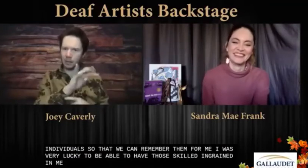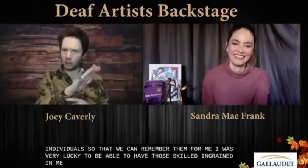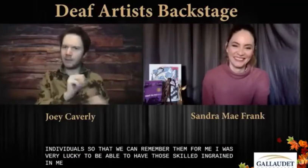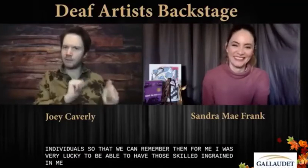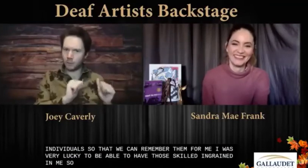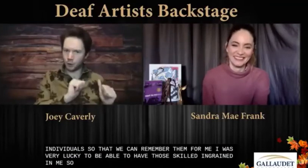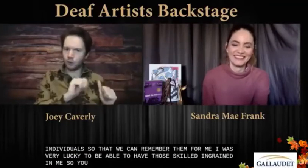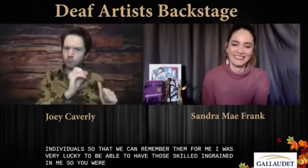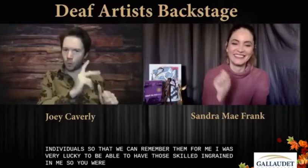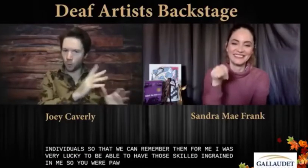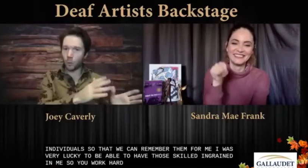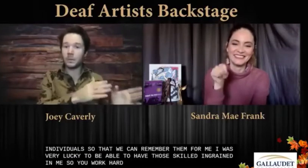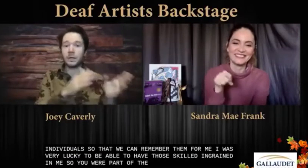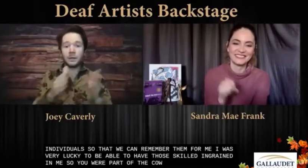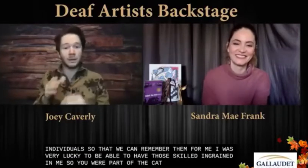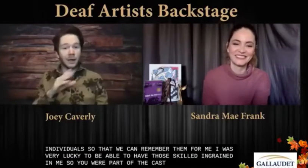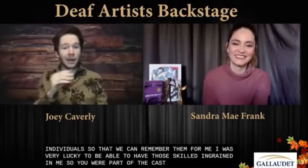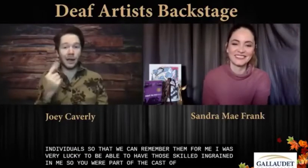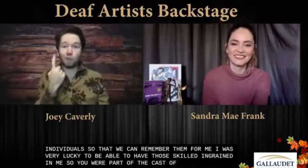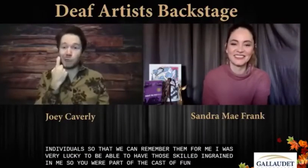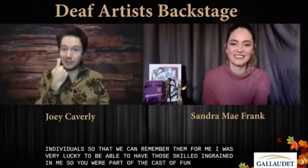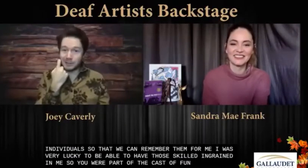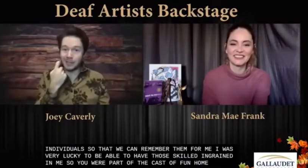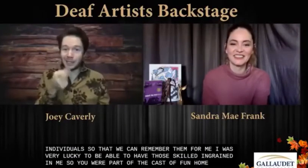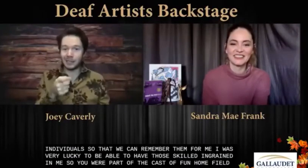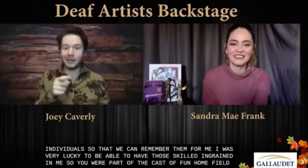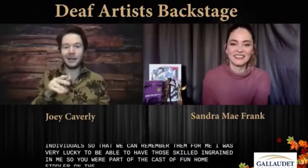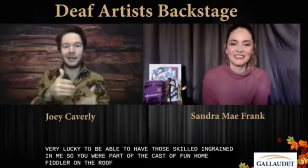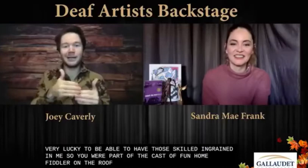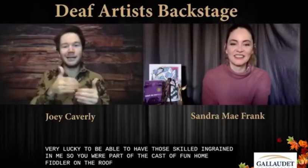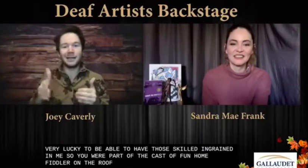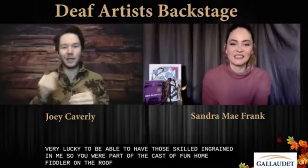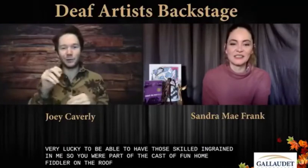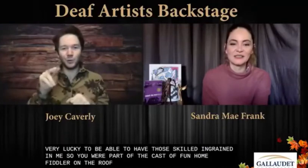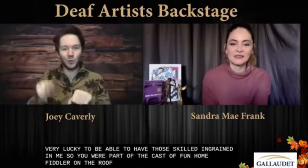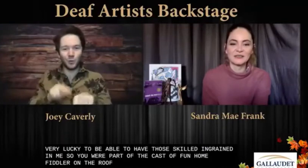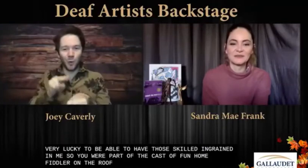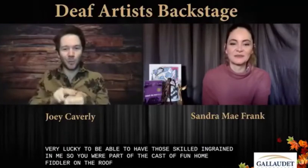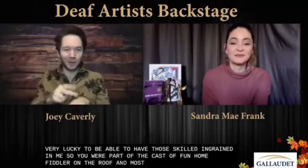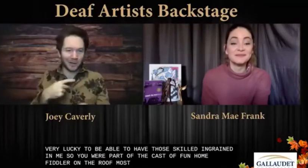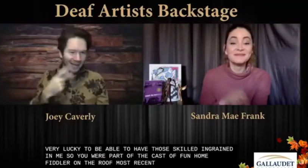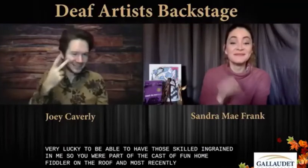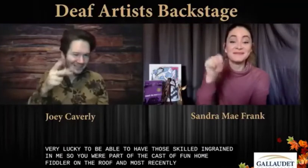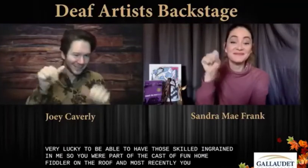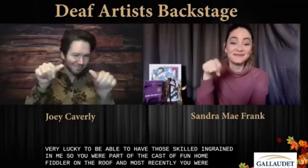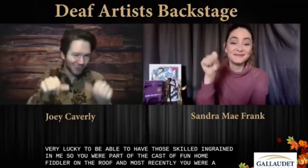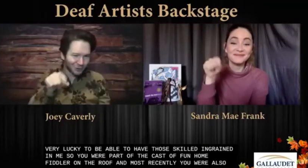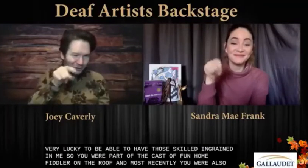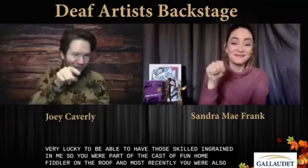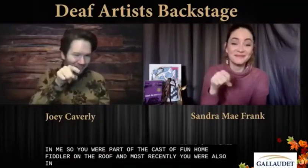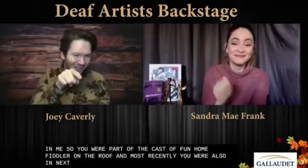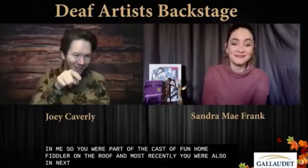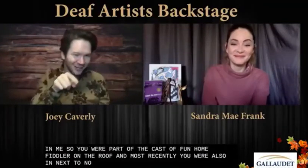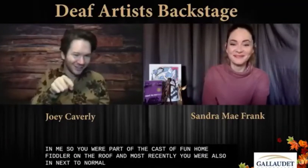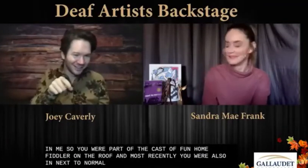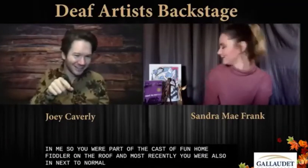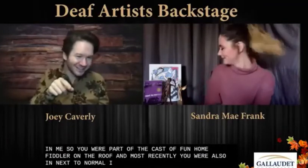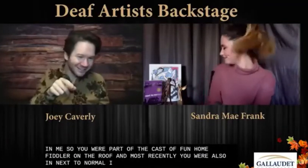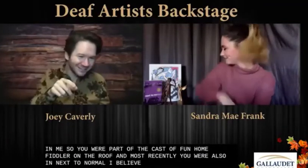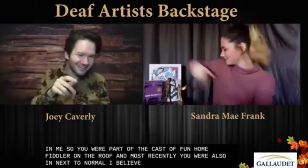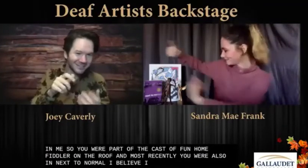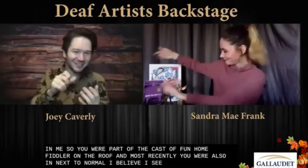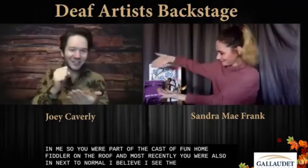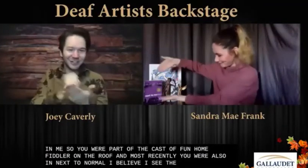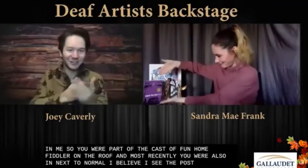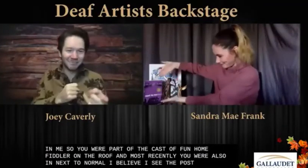so you were part of the cast of fun home fiddler on the roof and most recently you were also in next to normal I believe